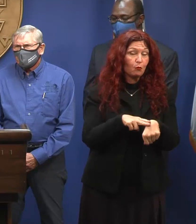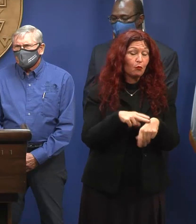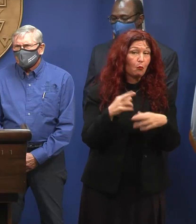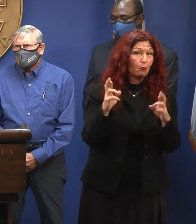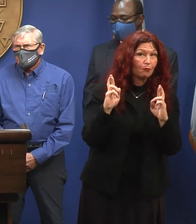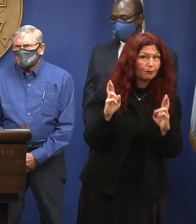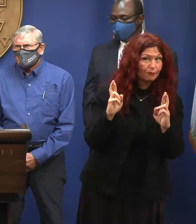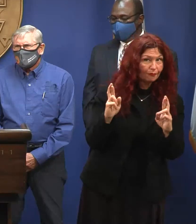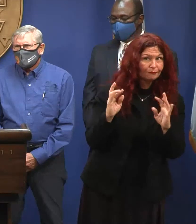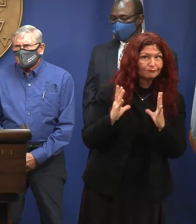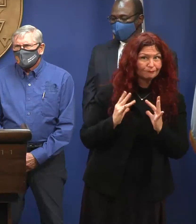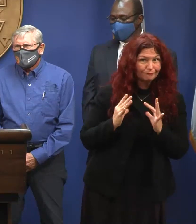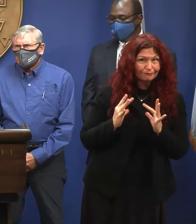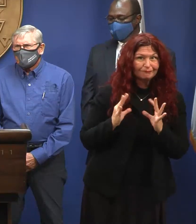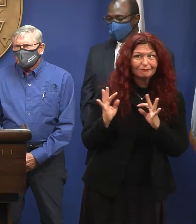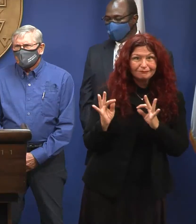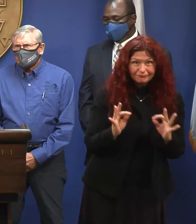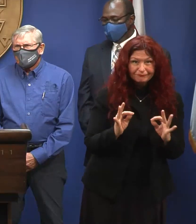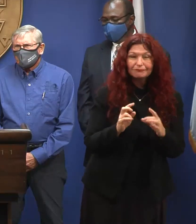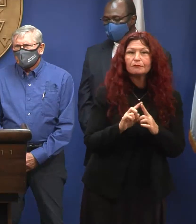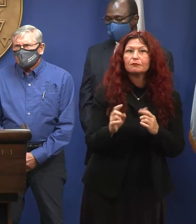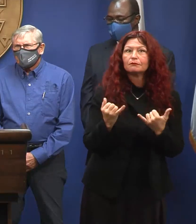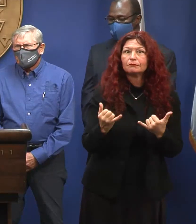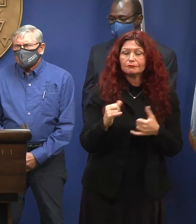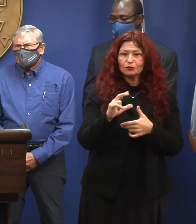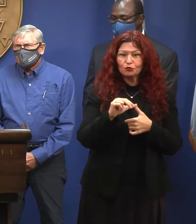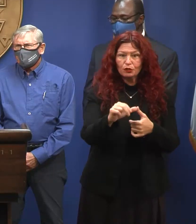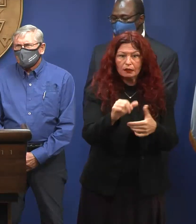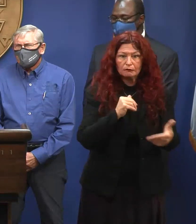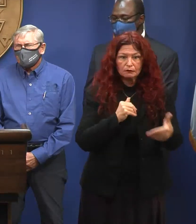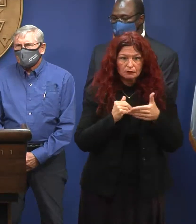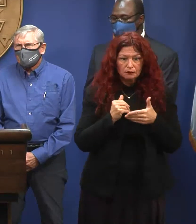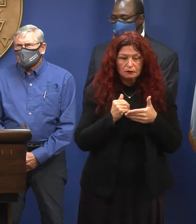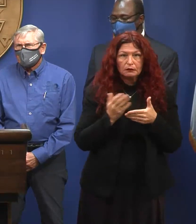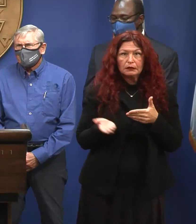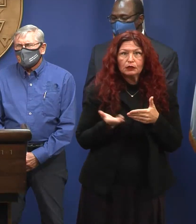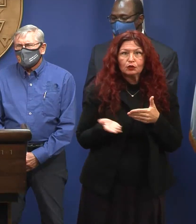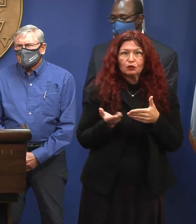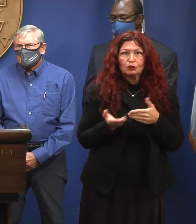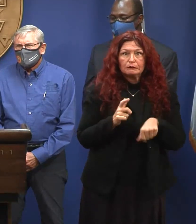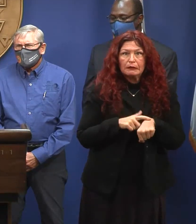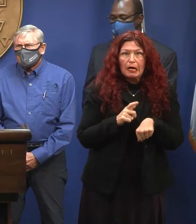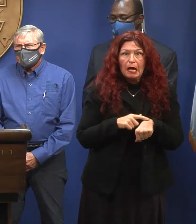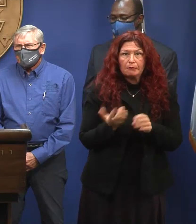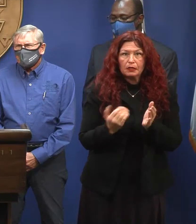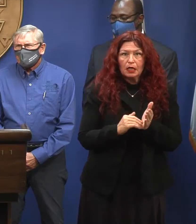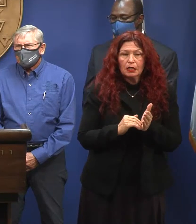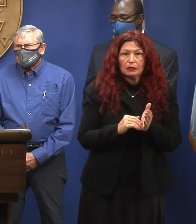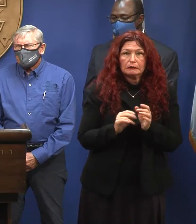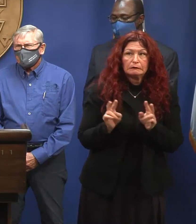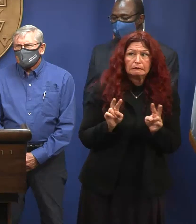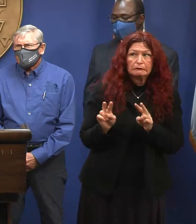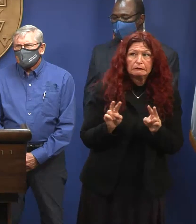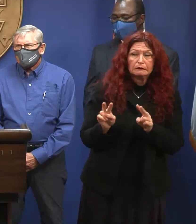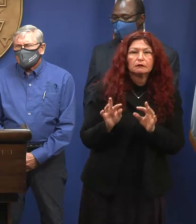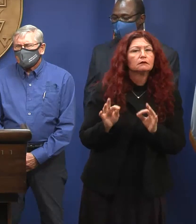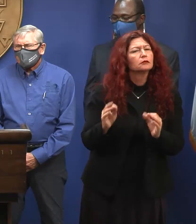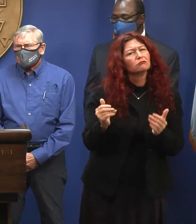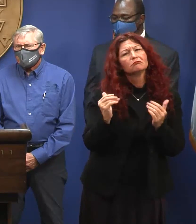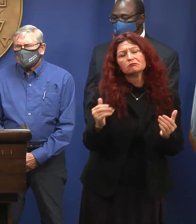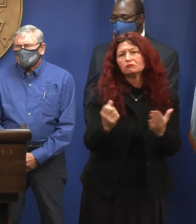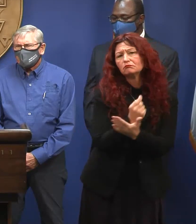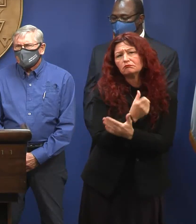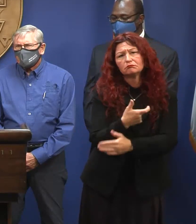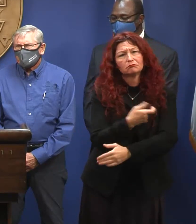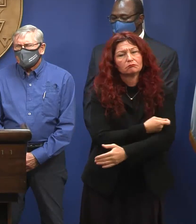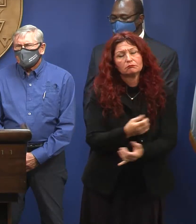that the season is upon us, don't wait. Go out and take the shot so you will be fully vaccinated and protected should you need